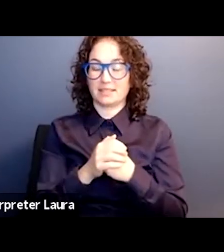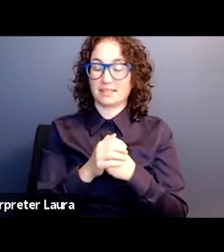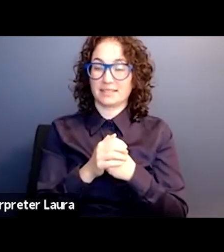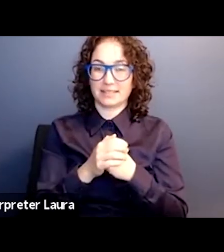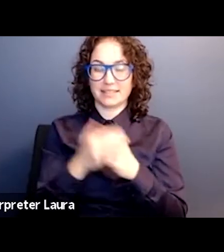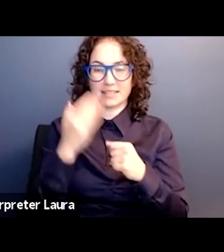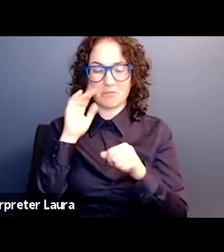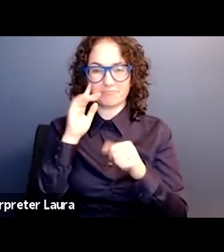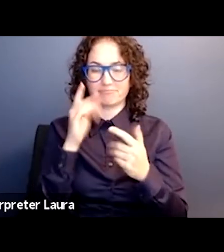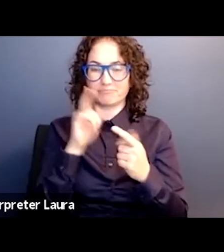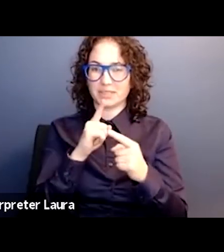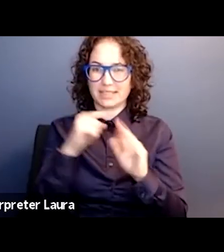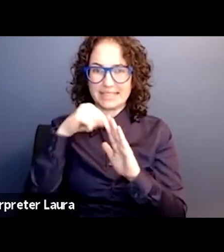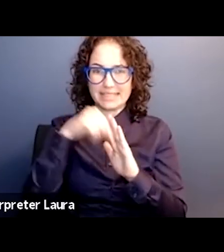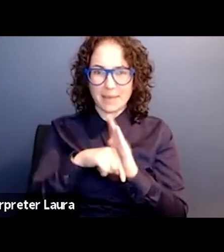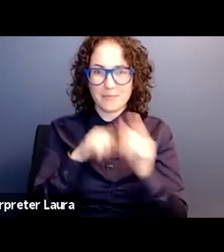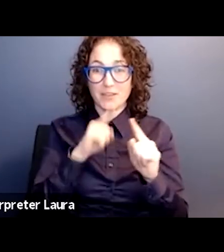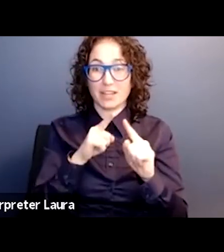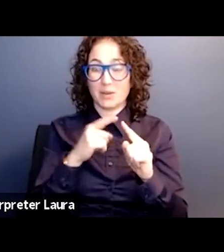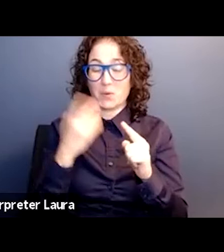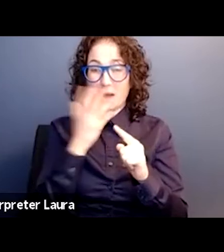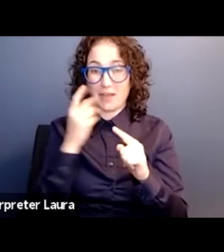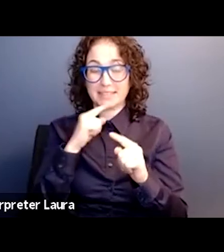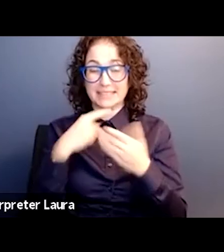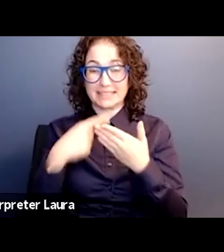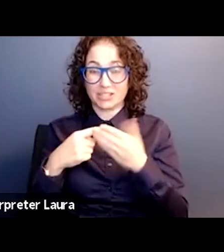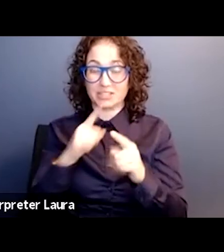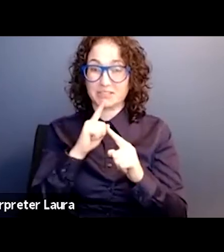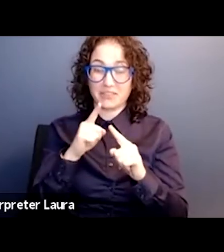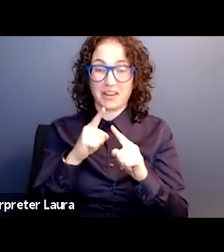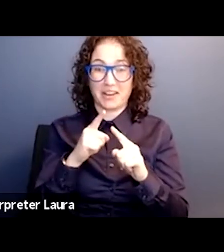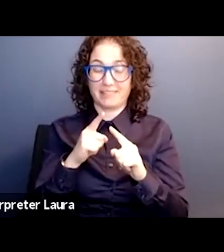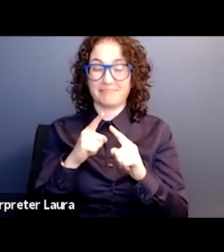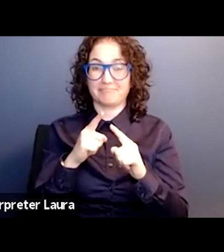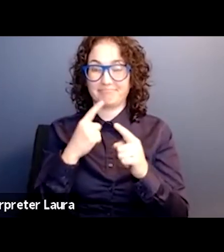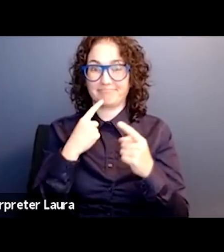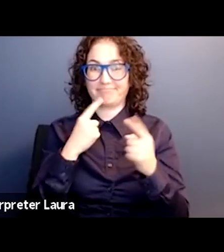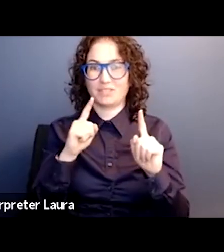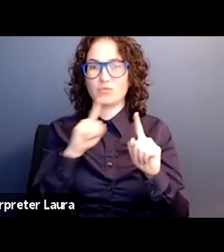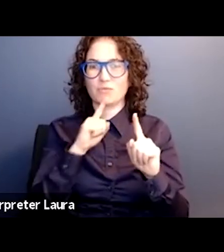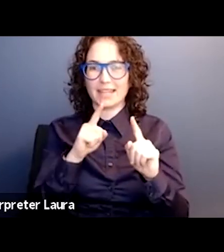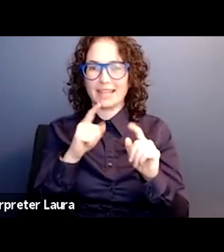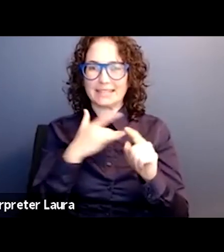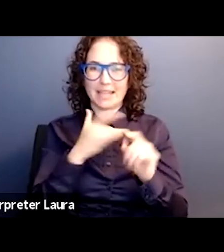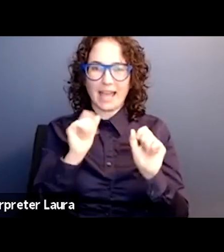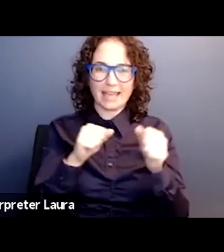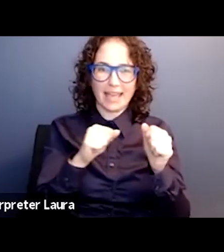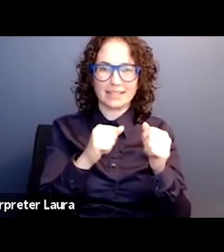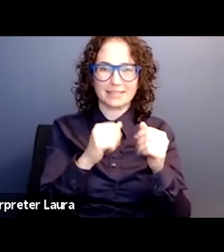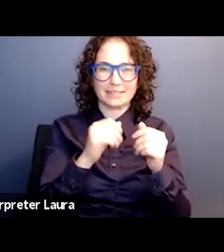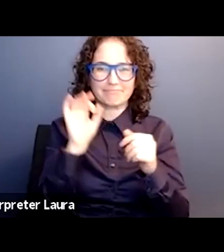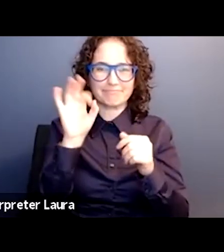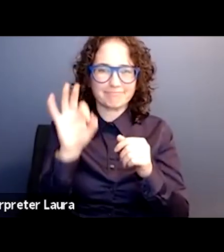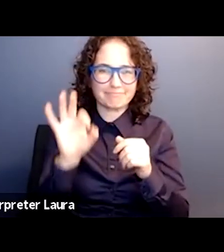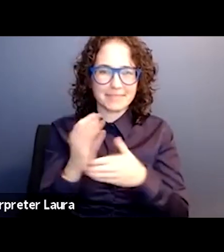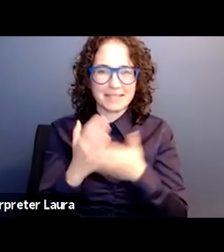in depth and extensive the discussion is. So normally I can piece together some things, but I wanted to go